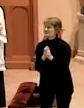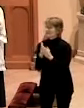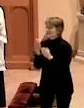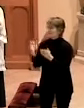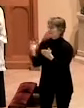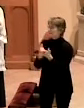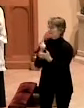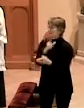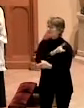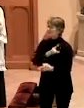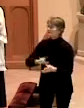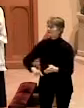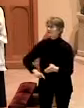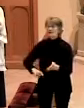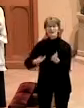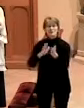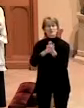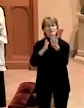The Gospel of the Lord.